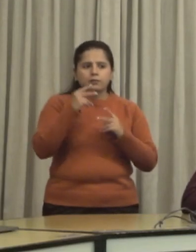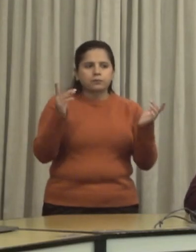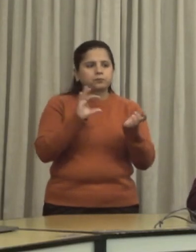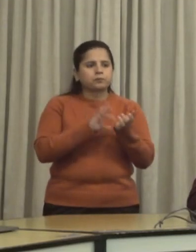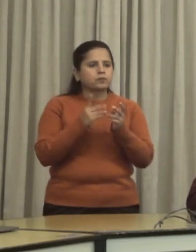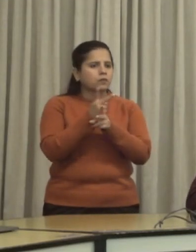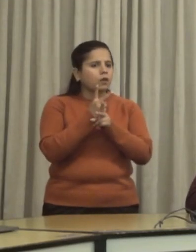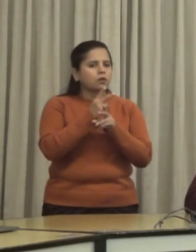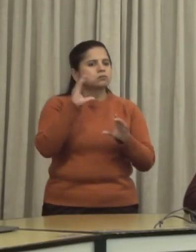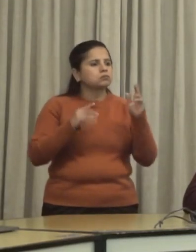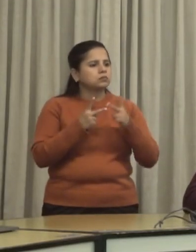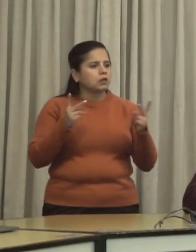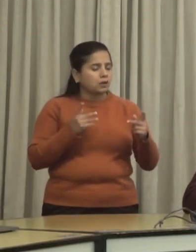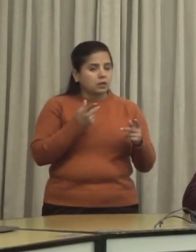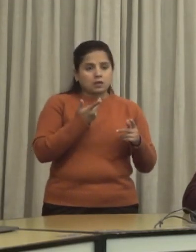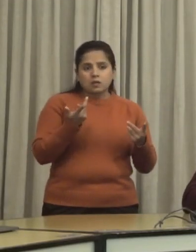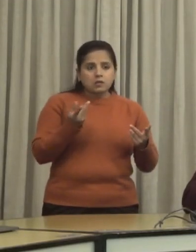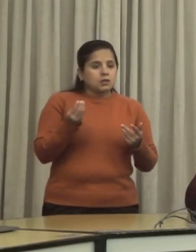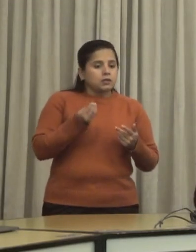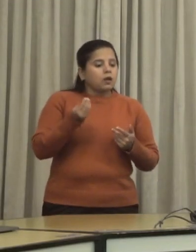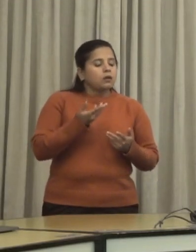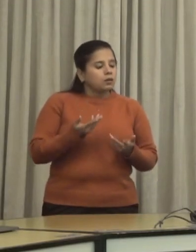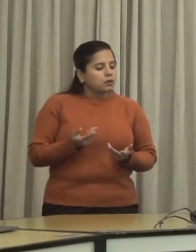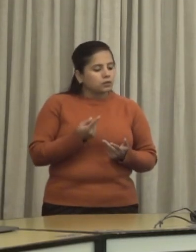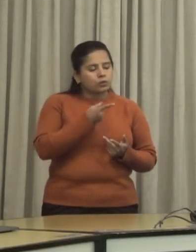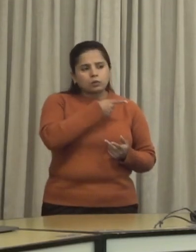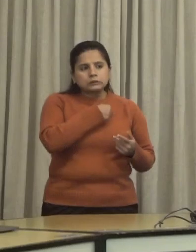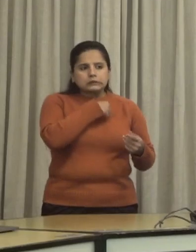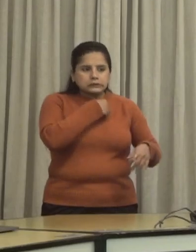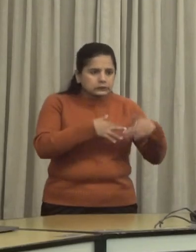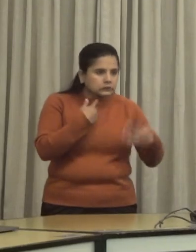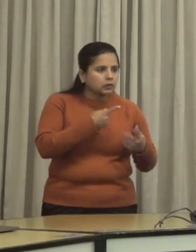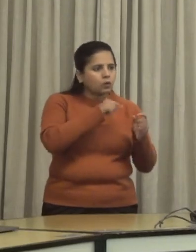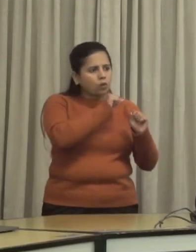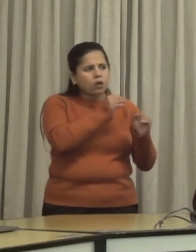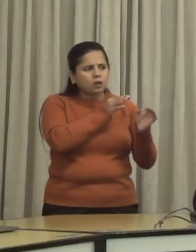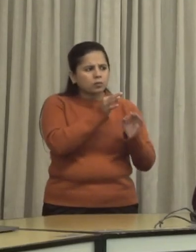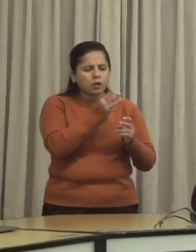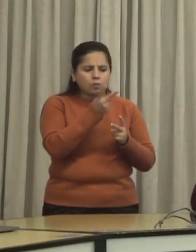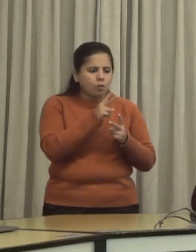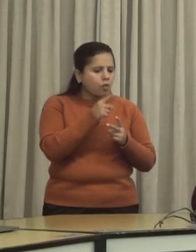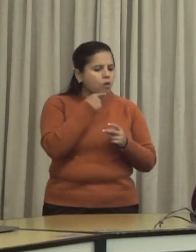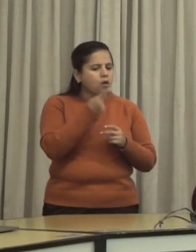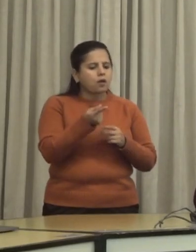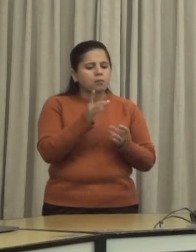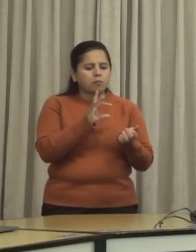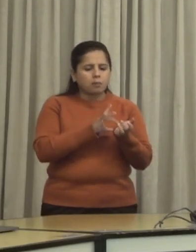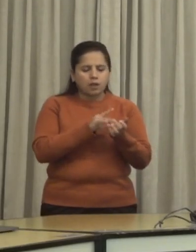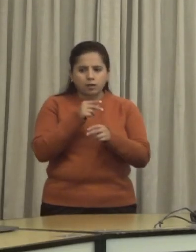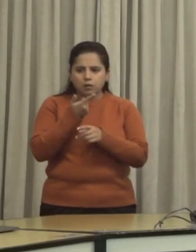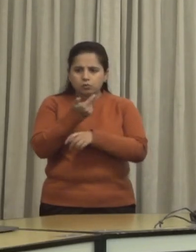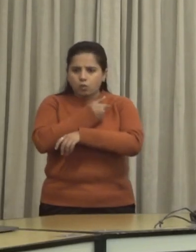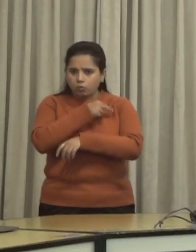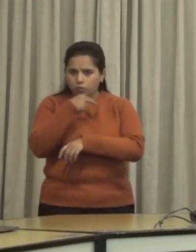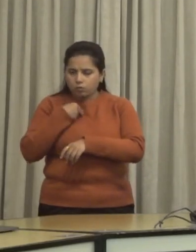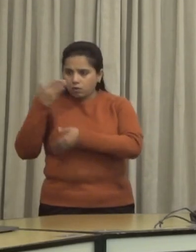medical care. And that is something that you struggle to, explain both to medical professionals as well